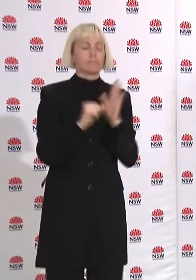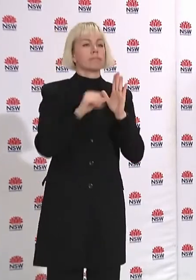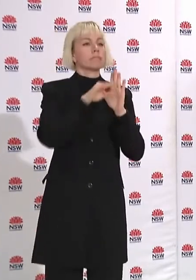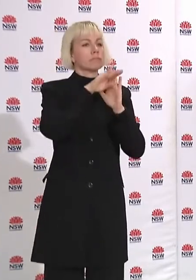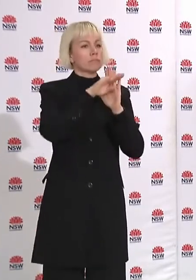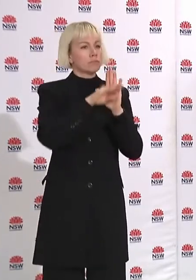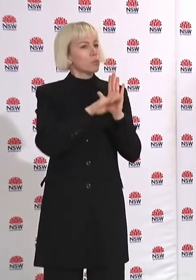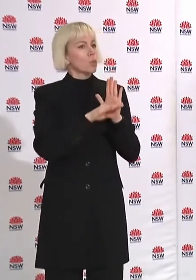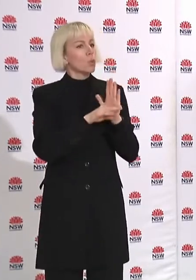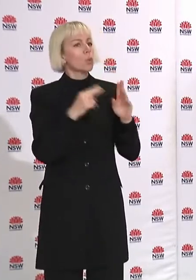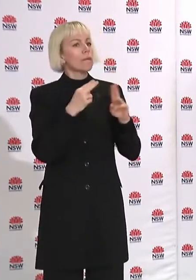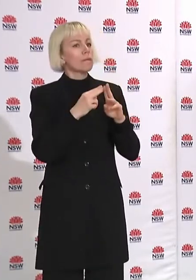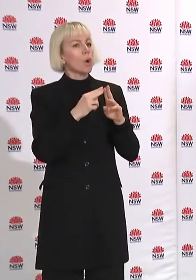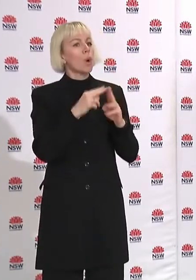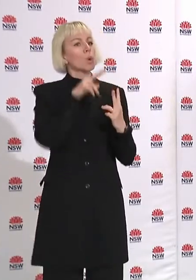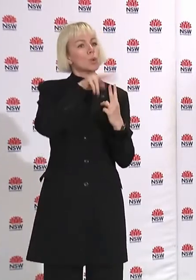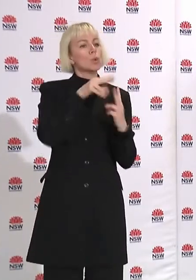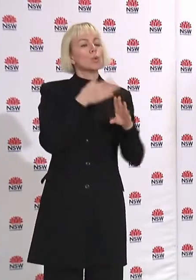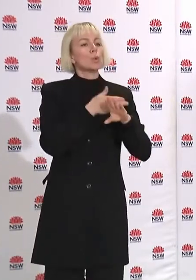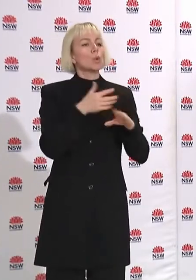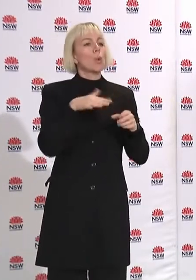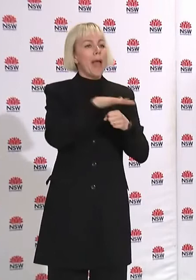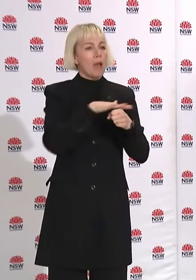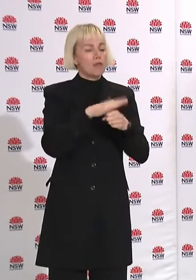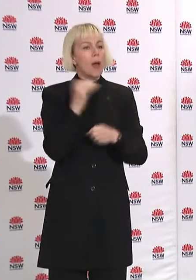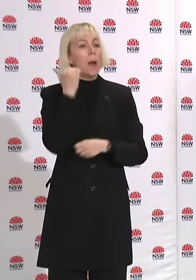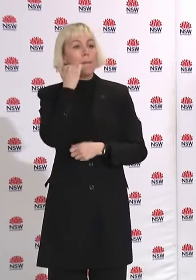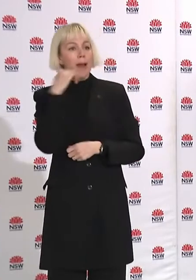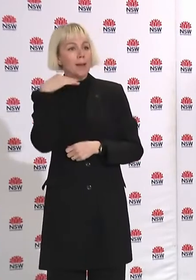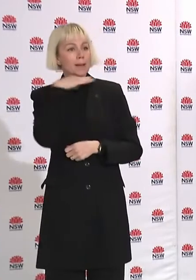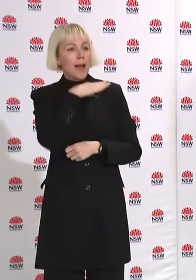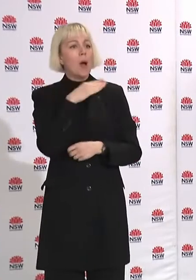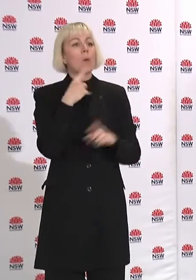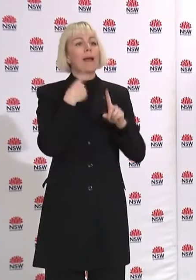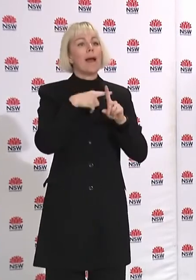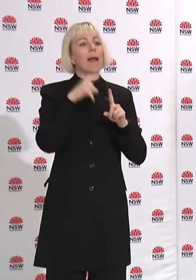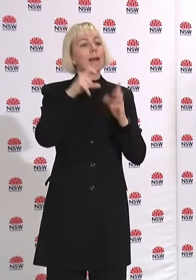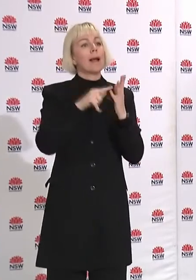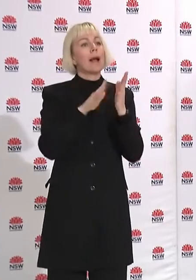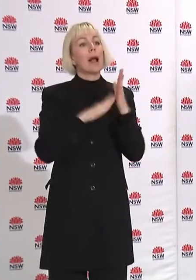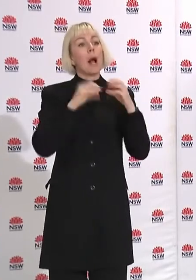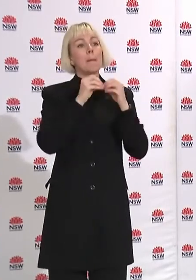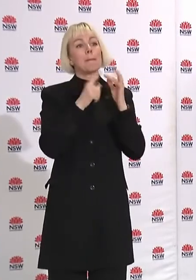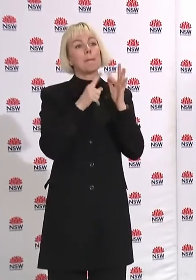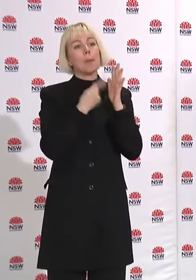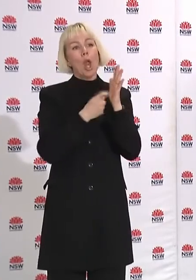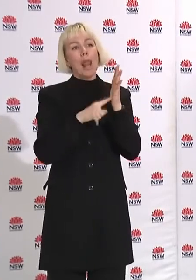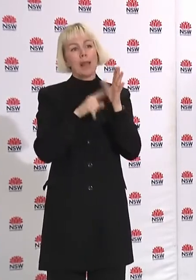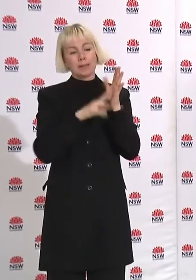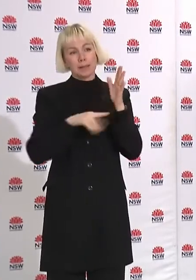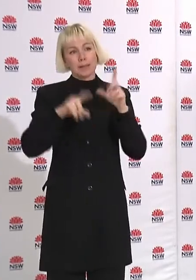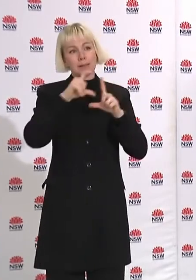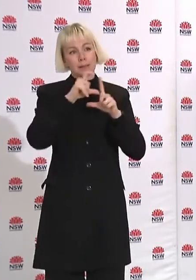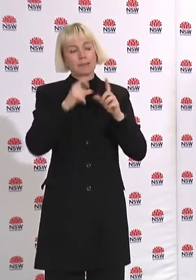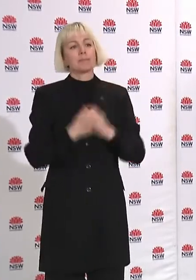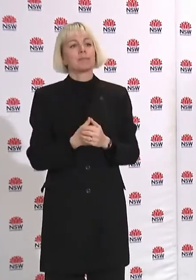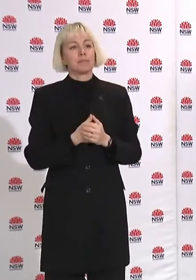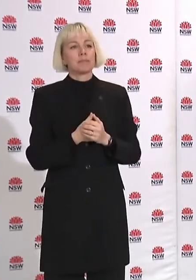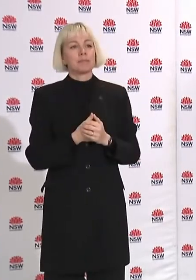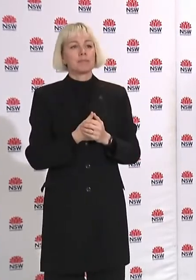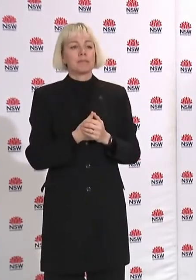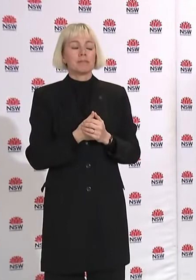in those Cumberland and Blacktown local government areas. The Cumberland local government area is about where Liverpool and Bankstown are in terms of the